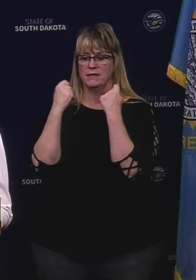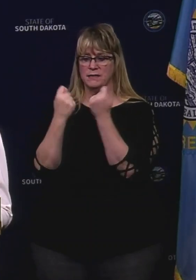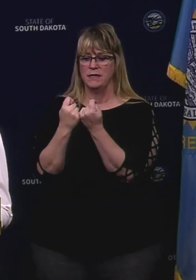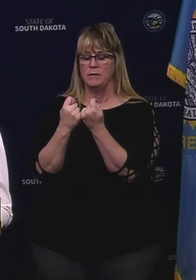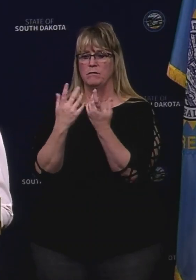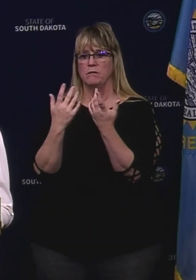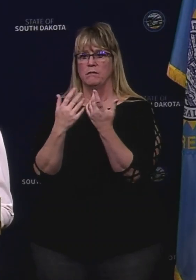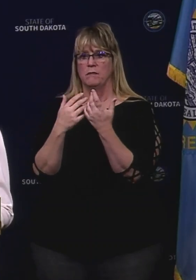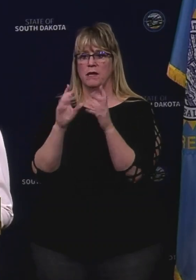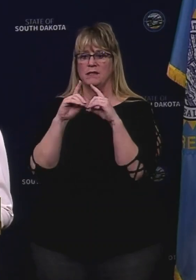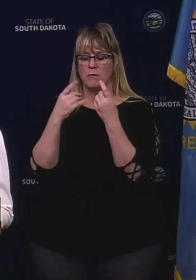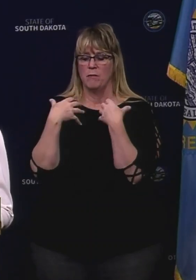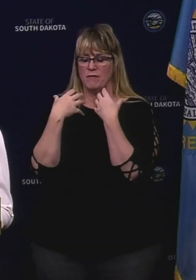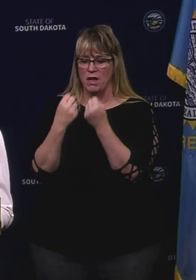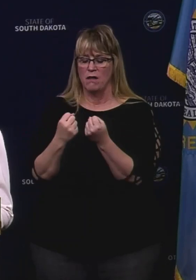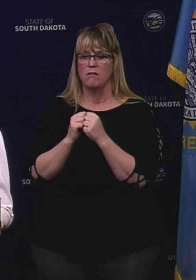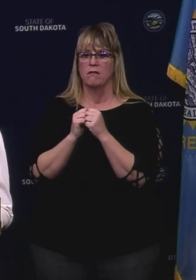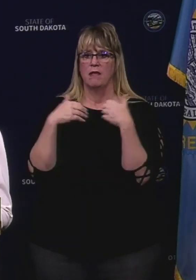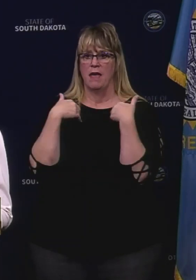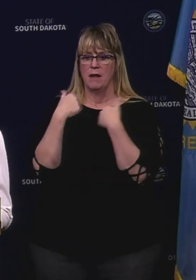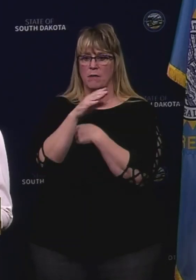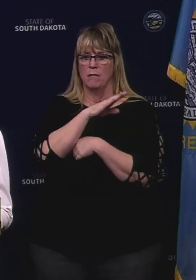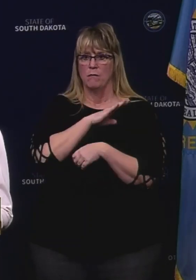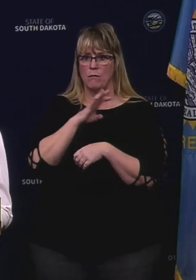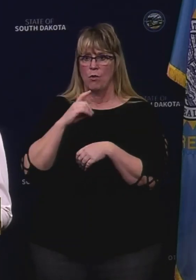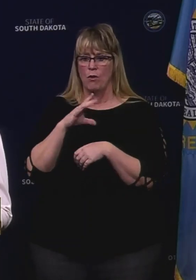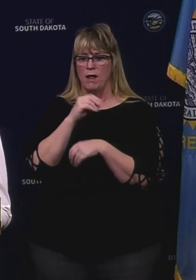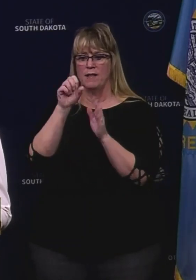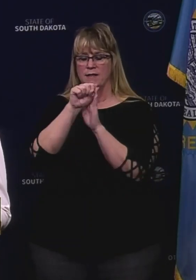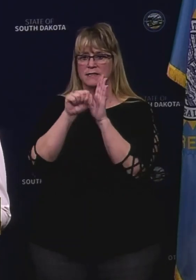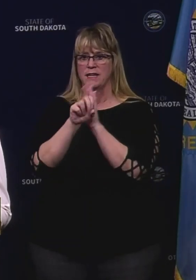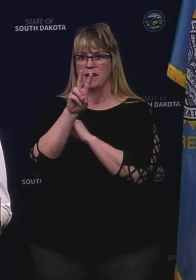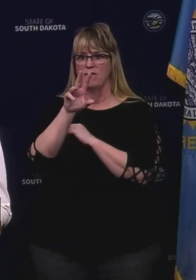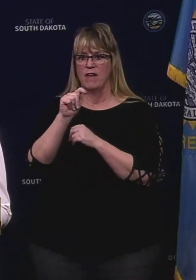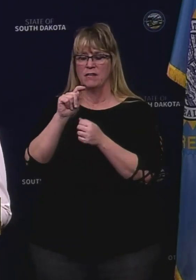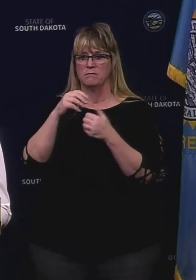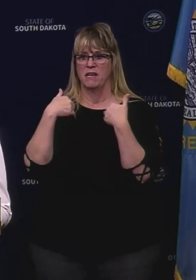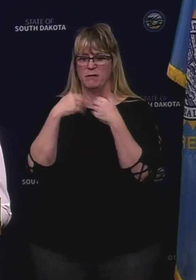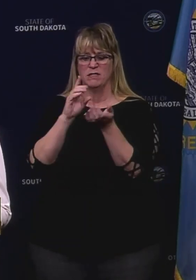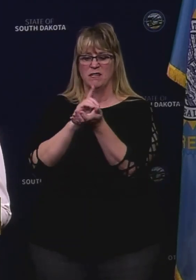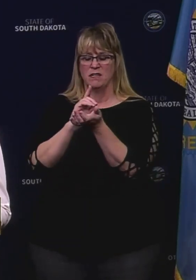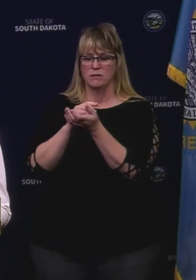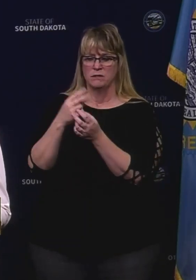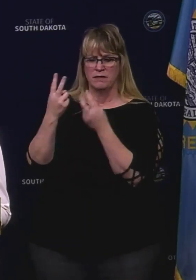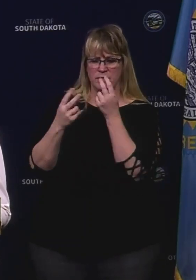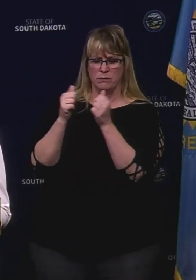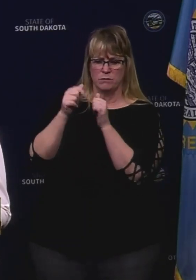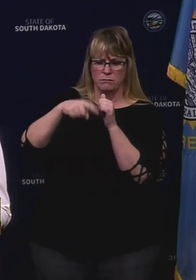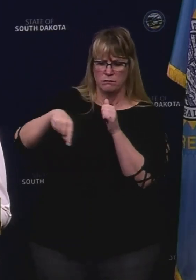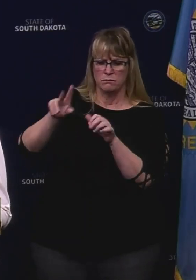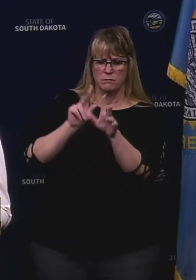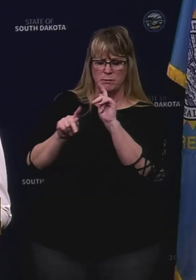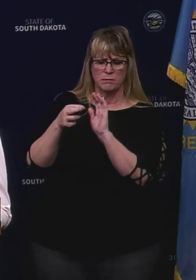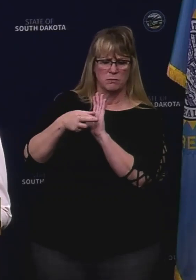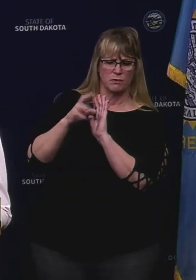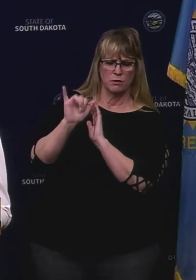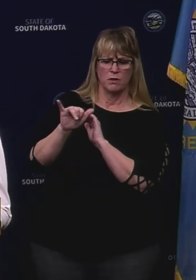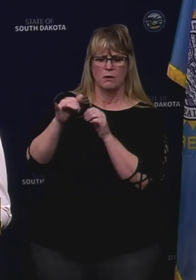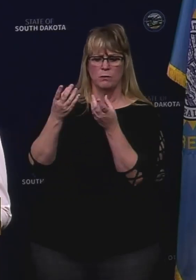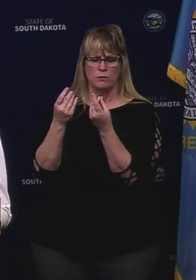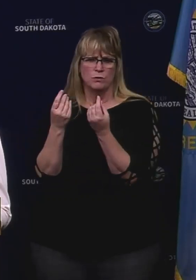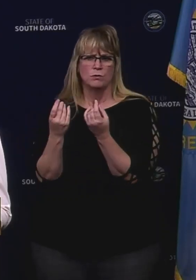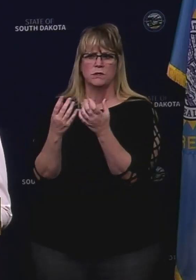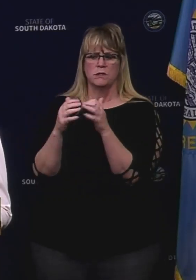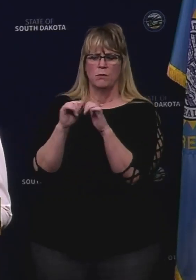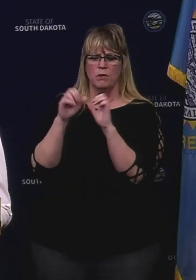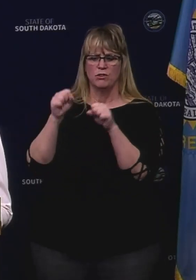of Health staff, the Animal Industry Board, and our state veterinarian go and visit with the folks up there, review some of their practices.